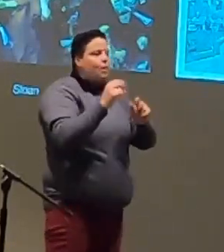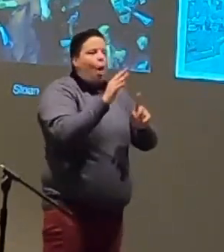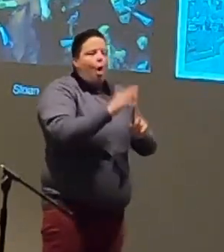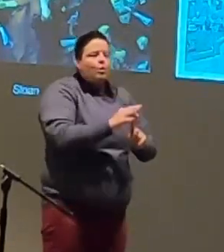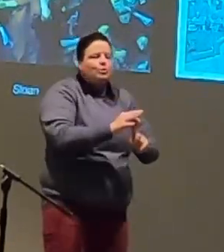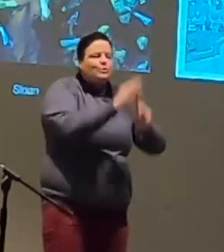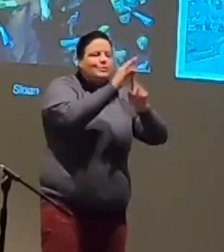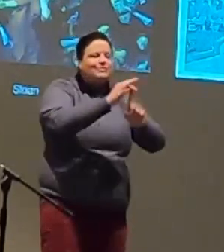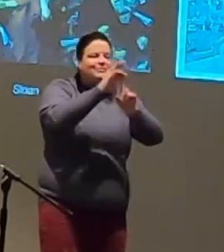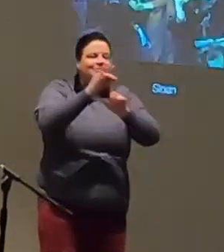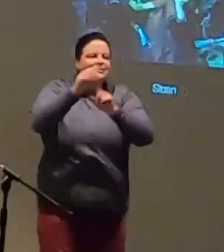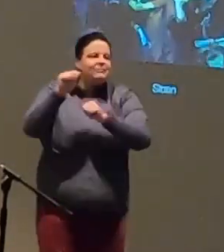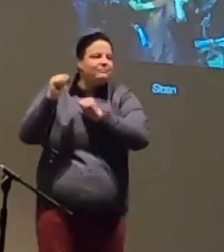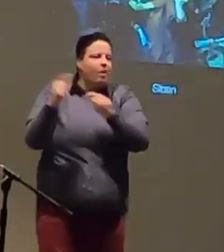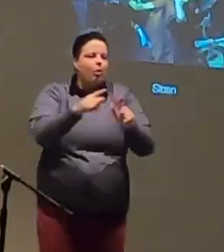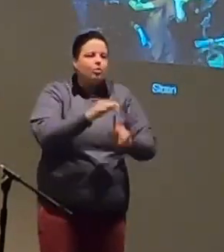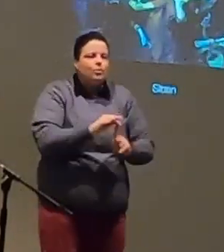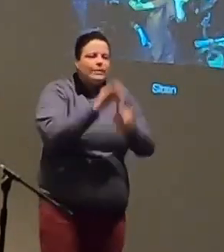themselves.